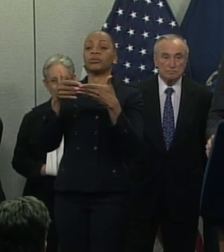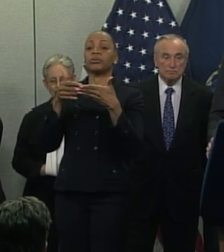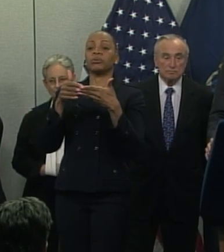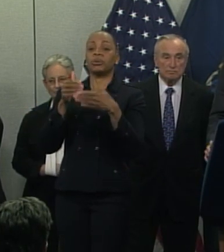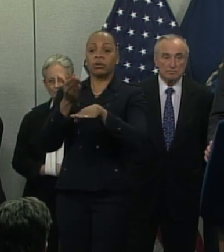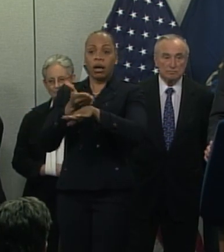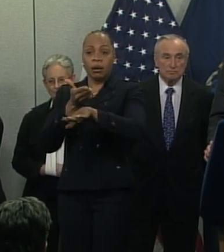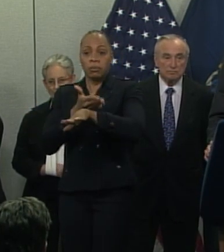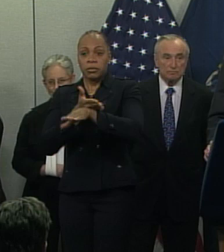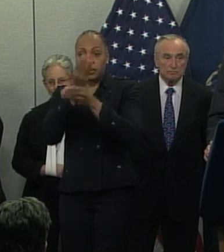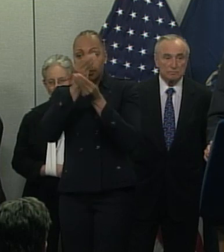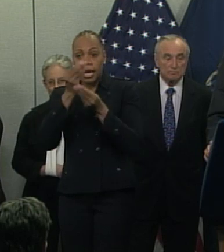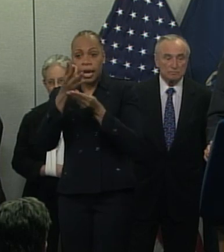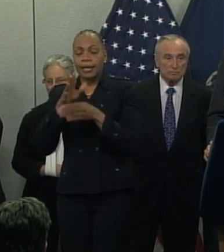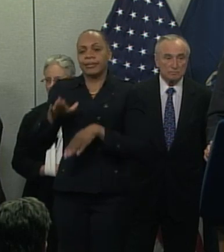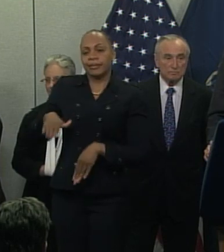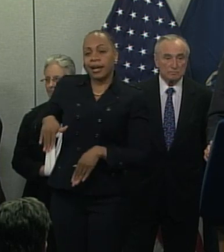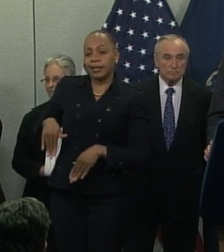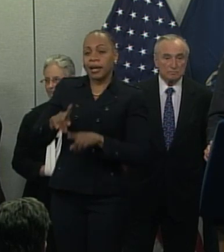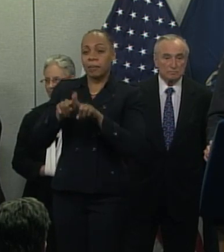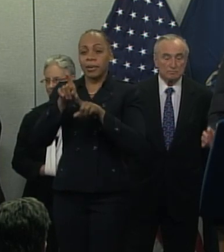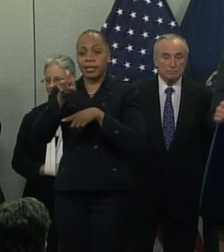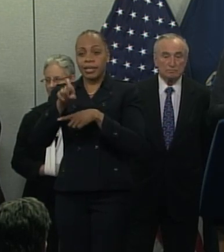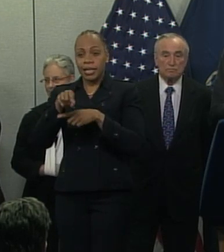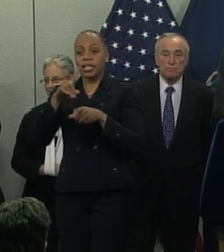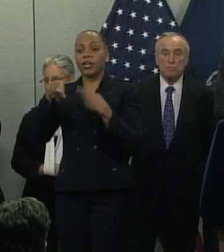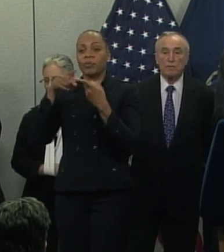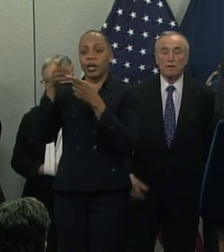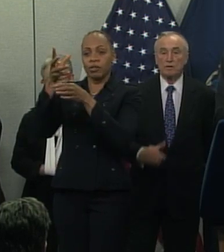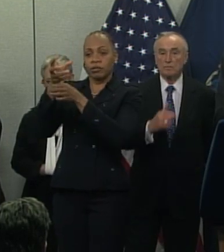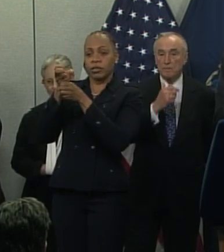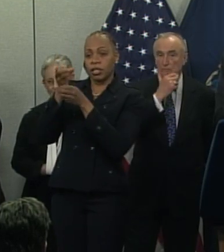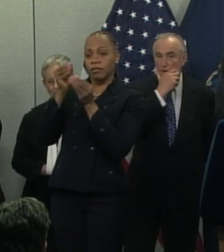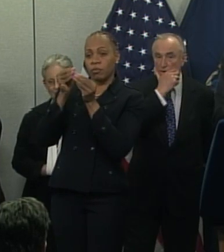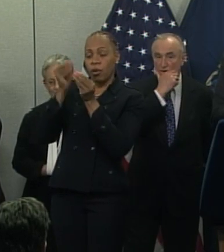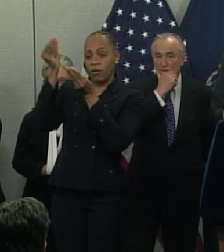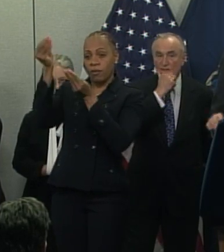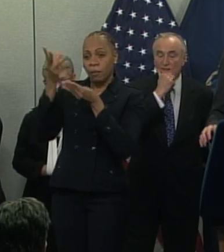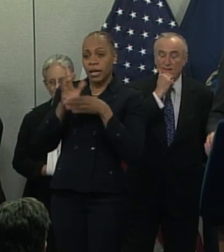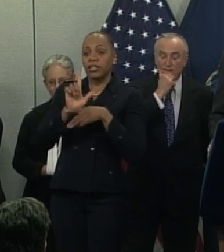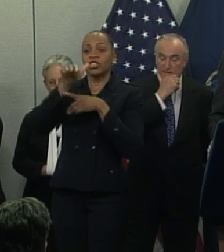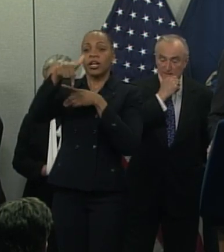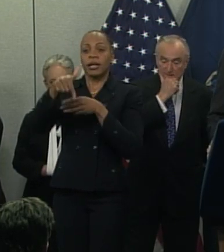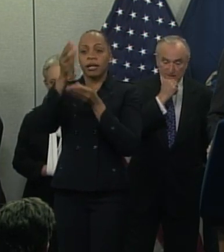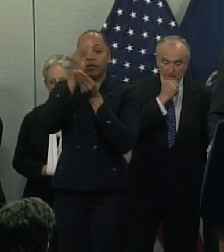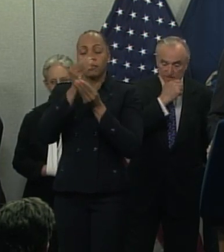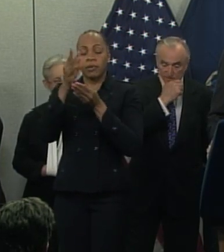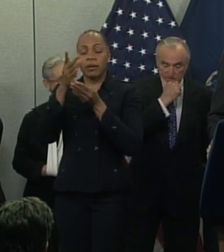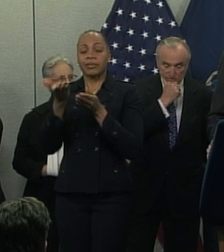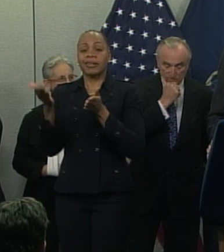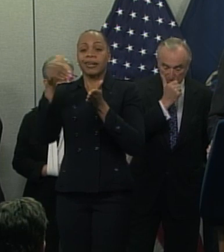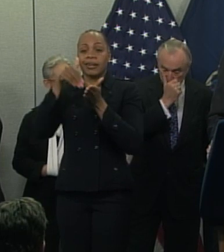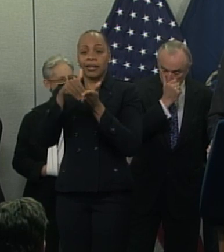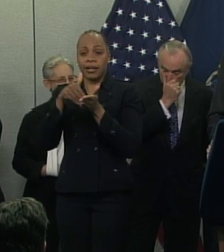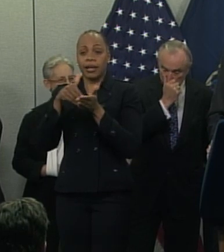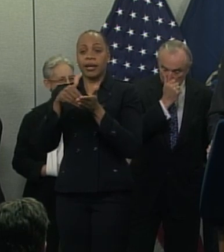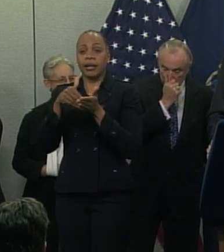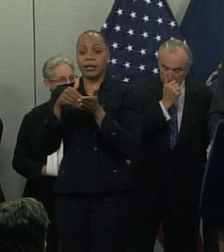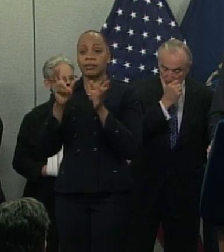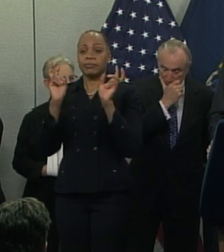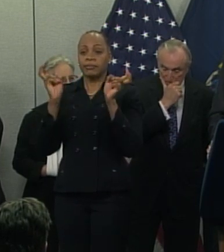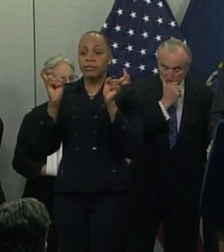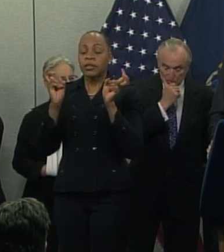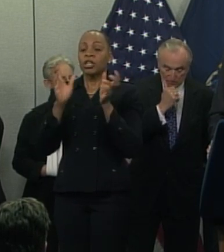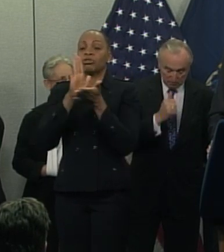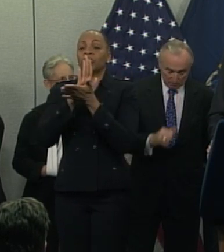yet, but as needed, if we get some major developments, we will update you later on. Again, I think one of the big issues here is school